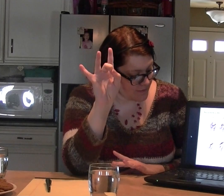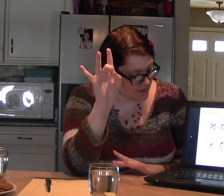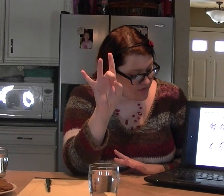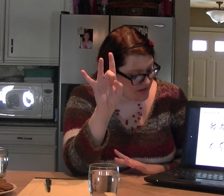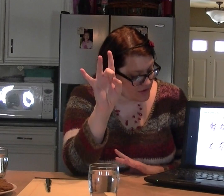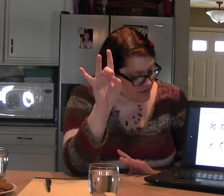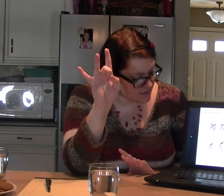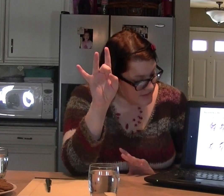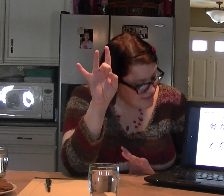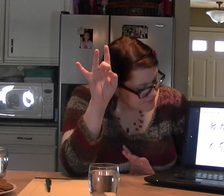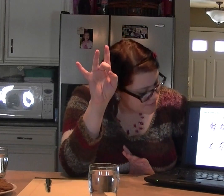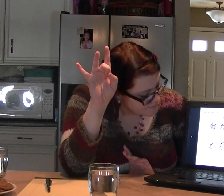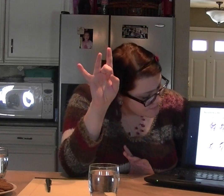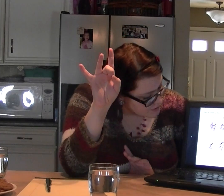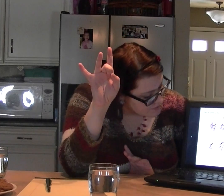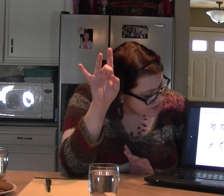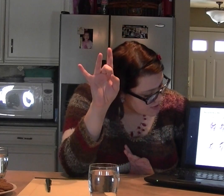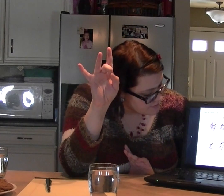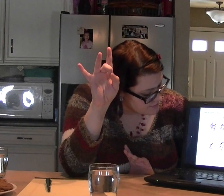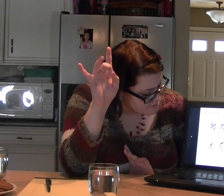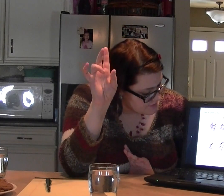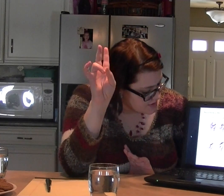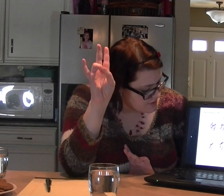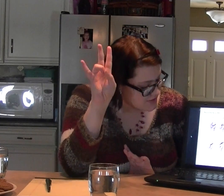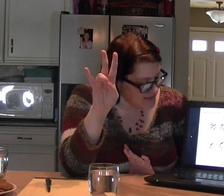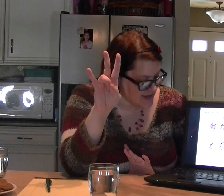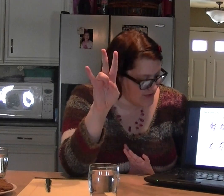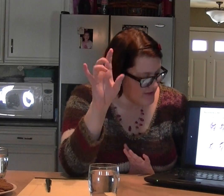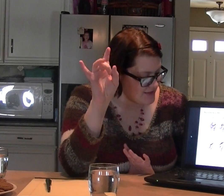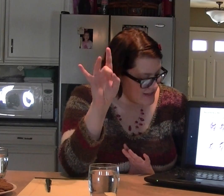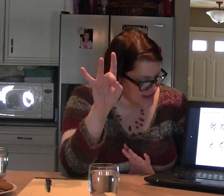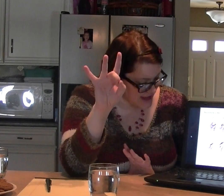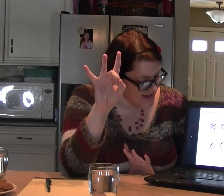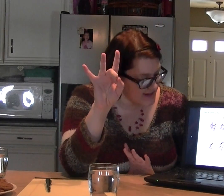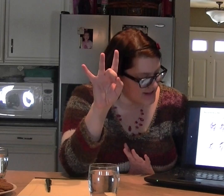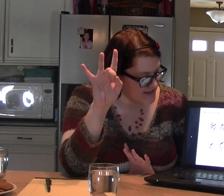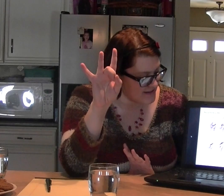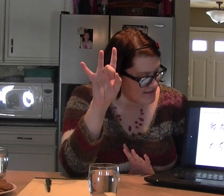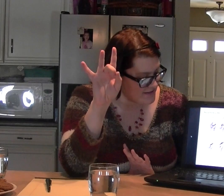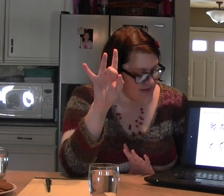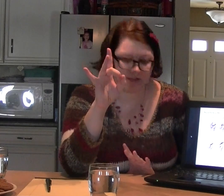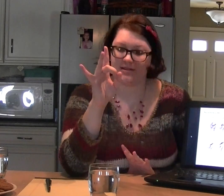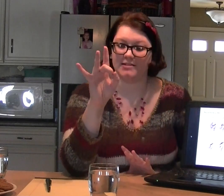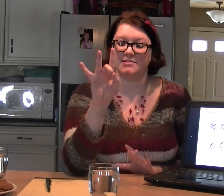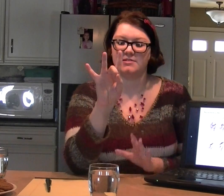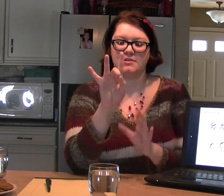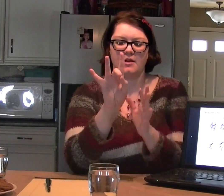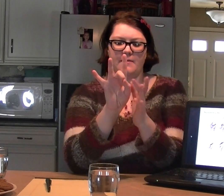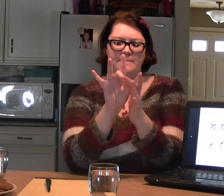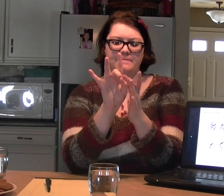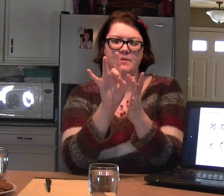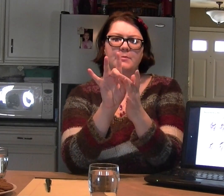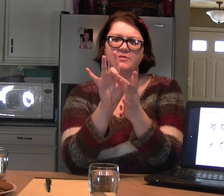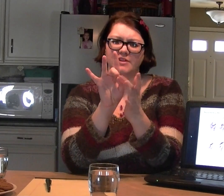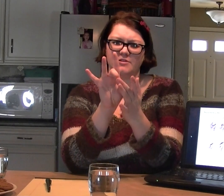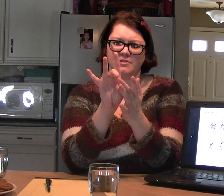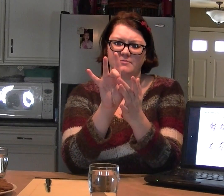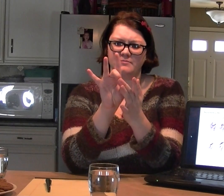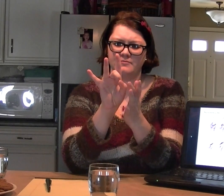Middle finger to thumb is 7. Or I'm sorry, this is 7, this is 8. And that is middle finger to thumb.